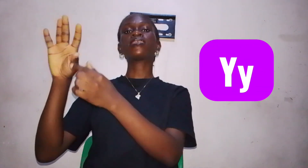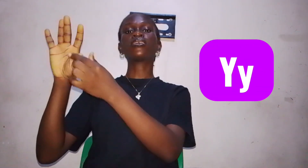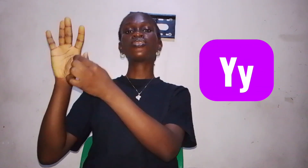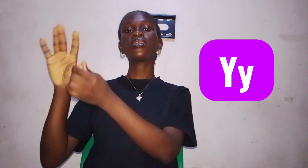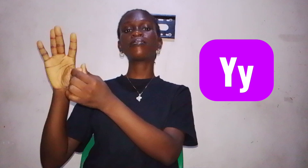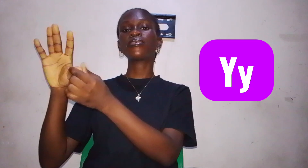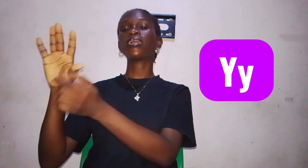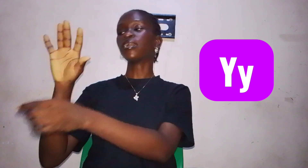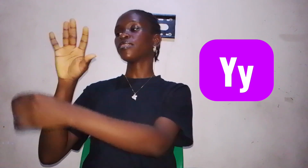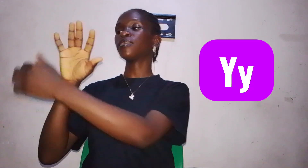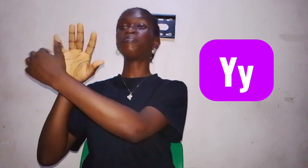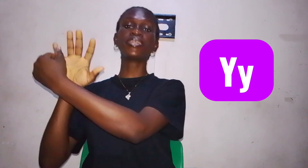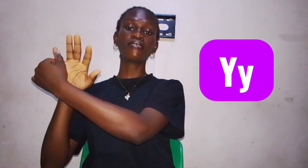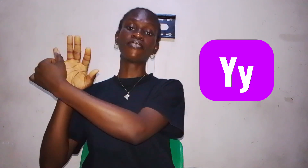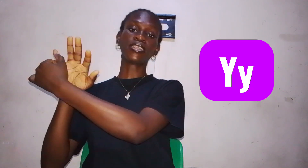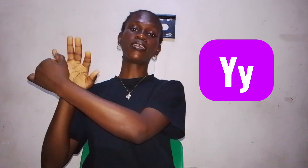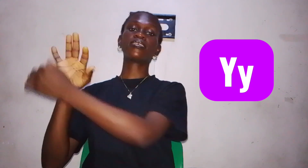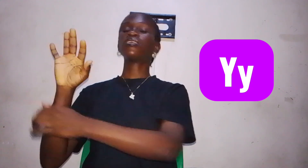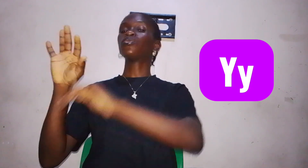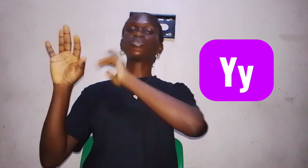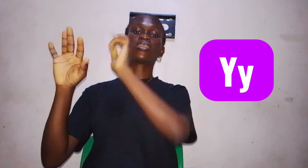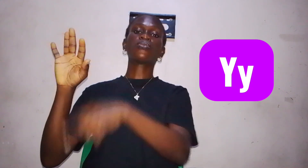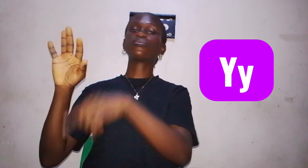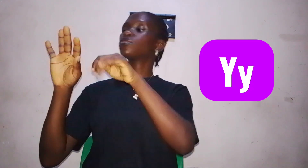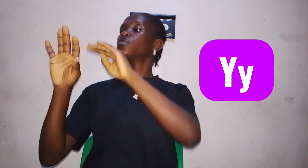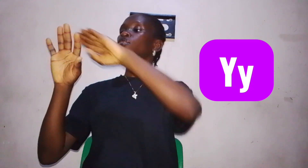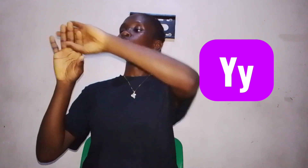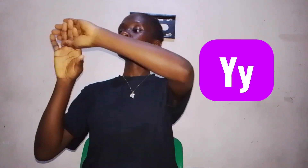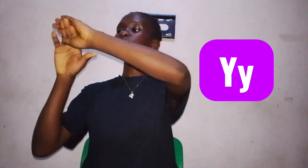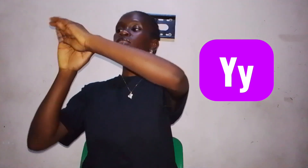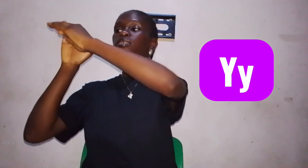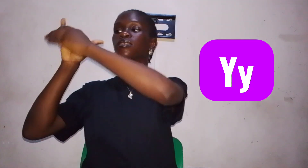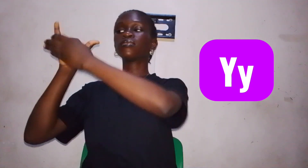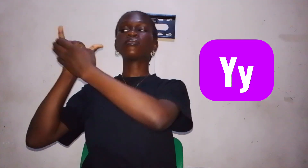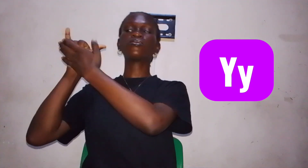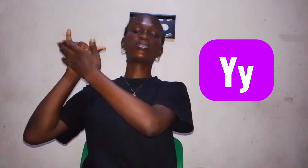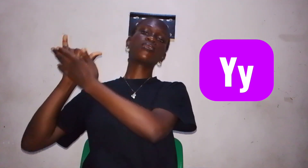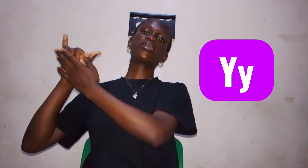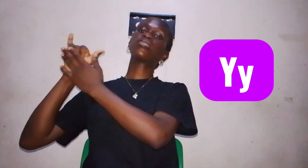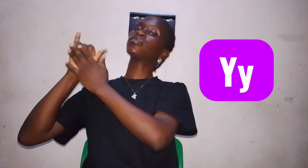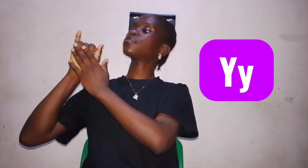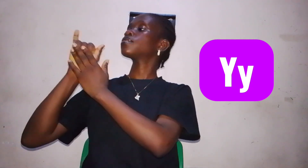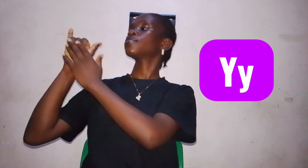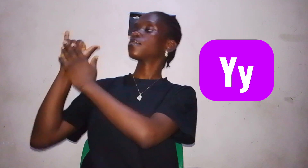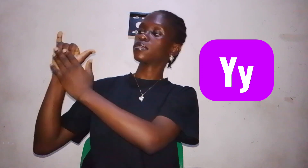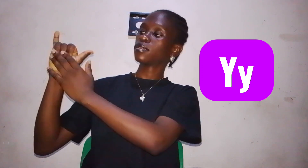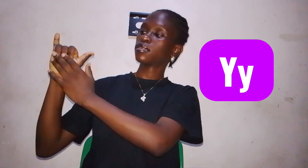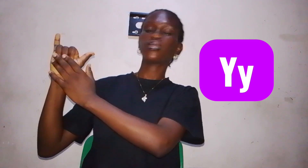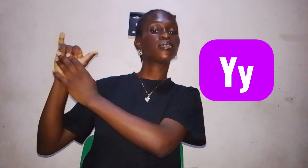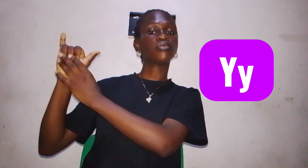the thumb and the pinky finger goes down. So this three goes down like this,